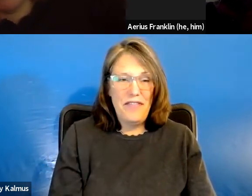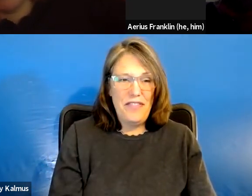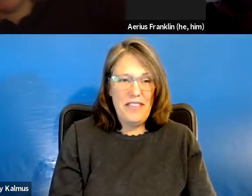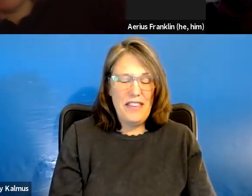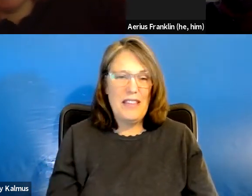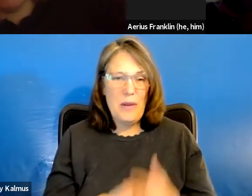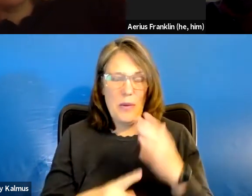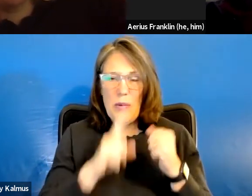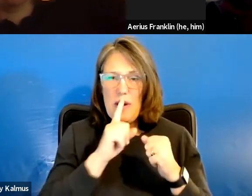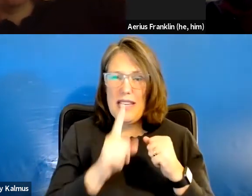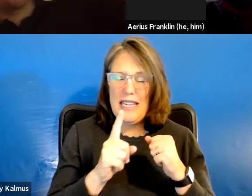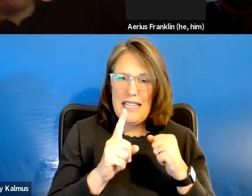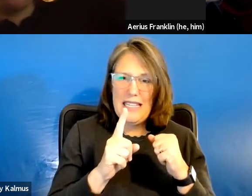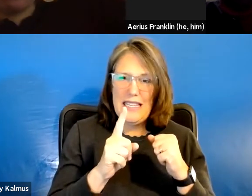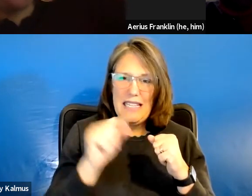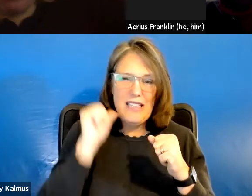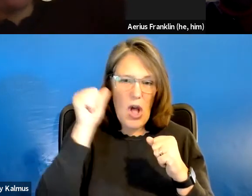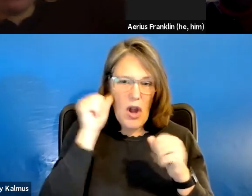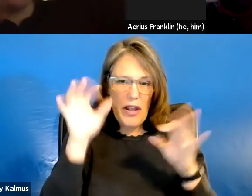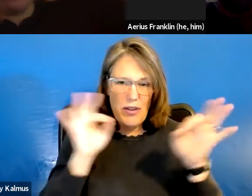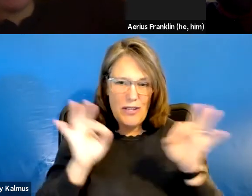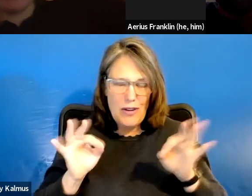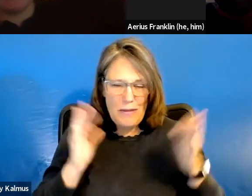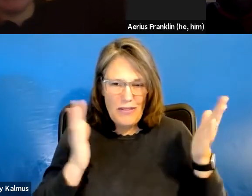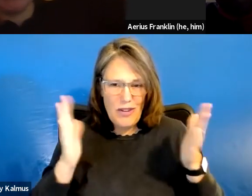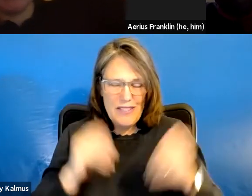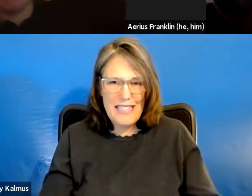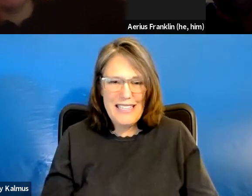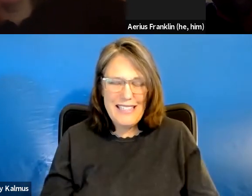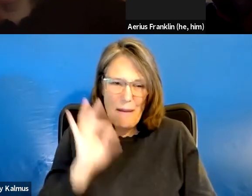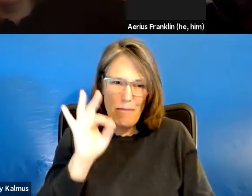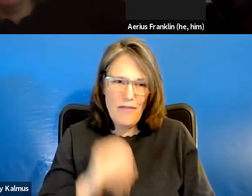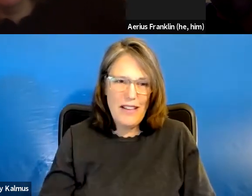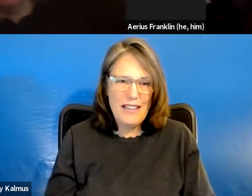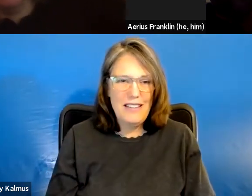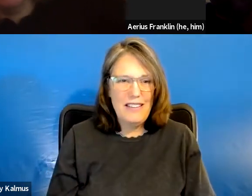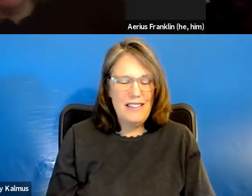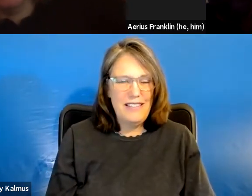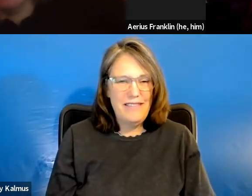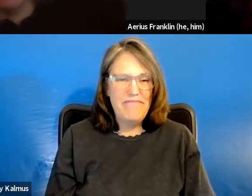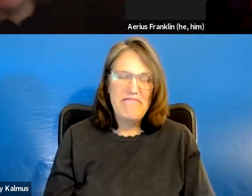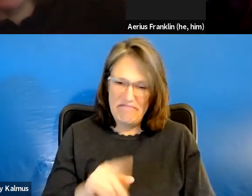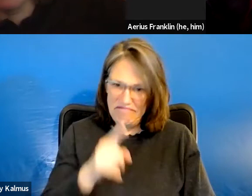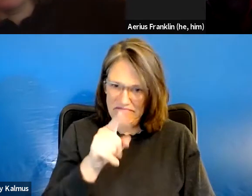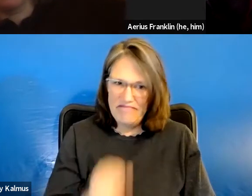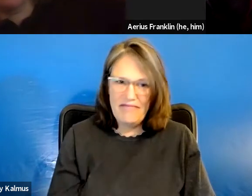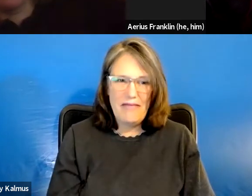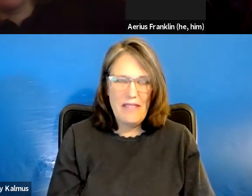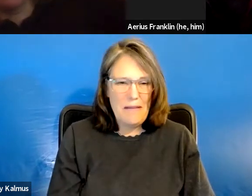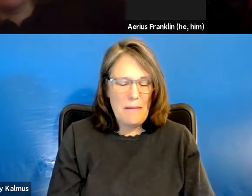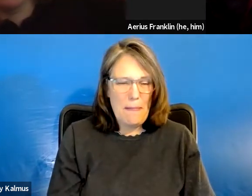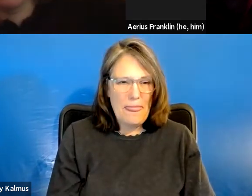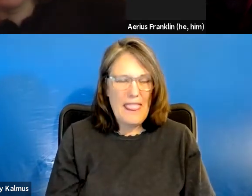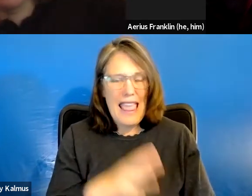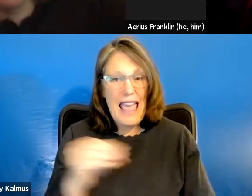What is audio descriptive services? Perfect. You got it.